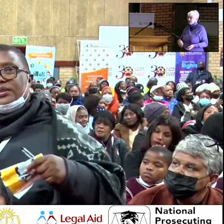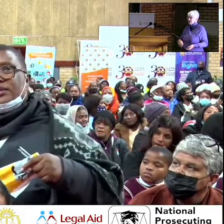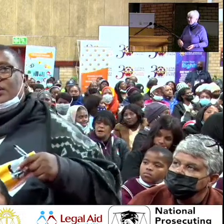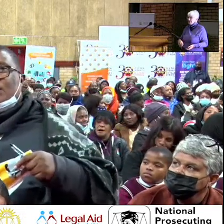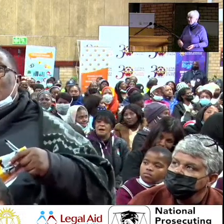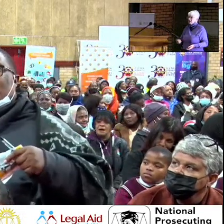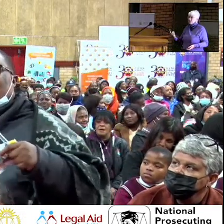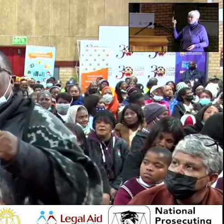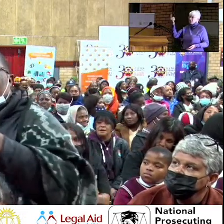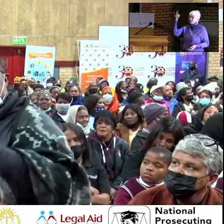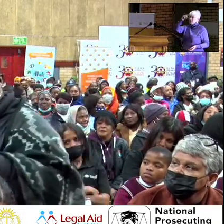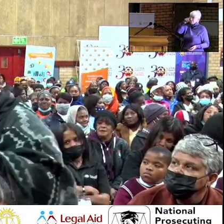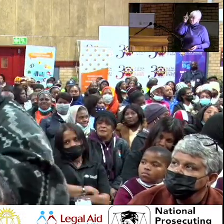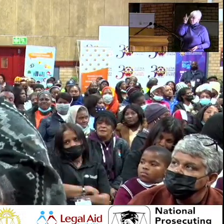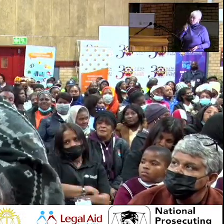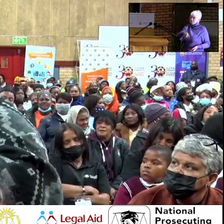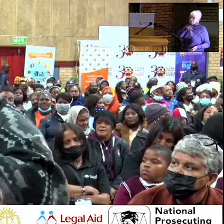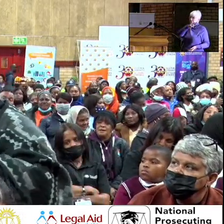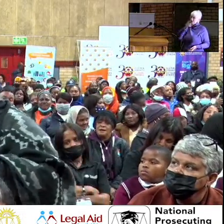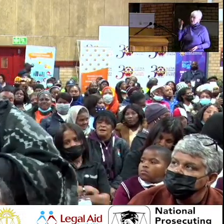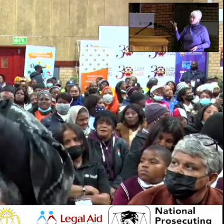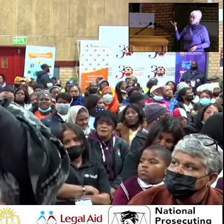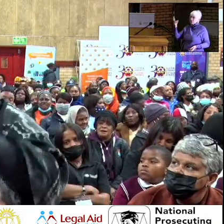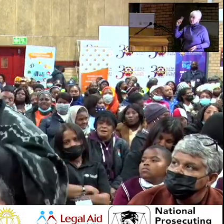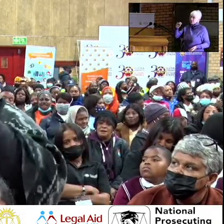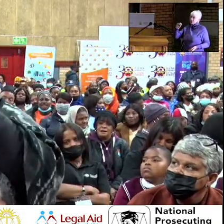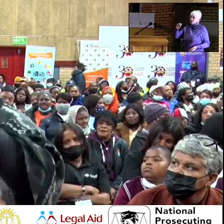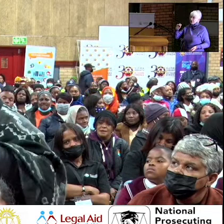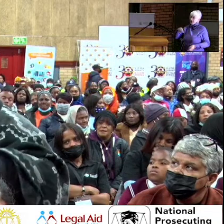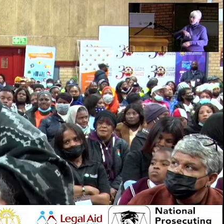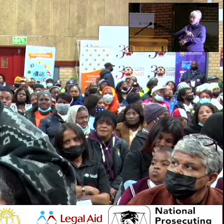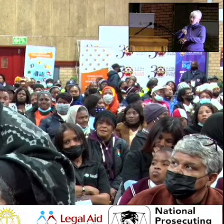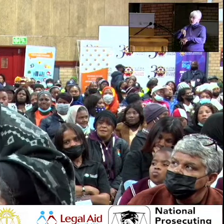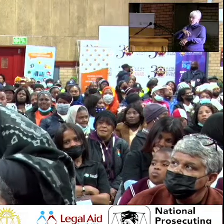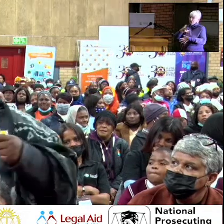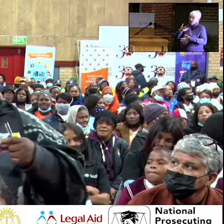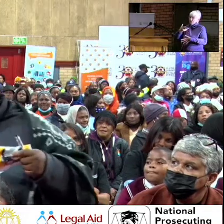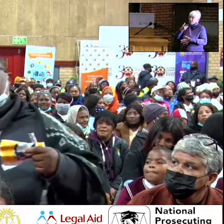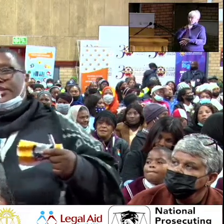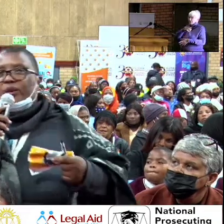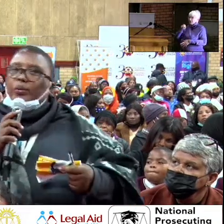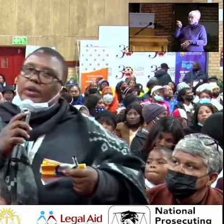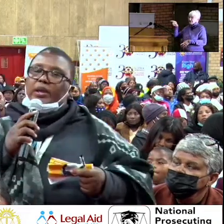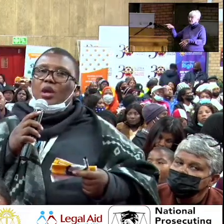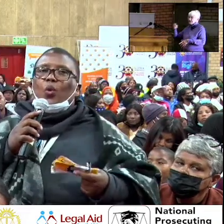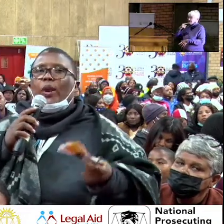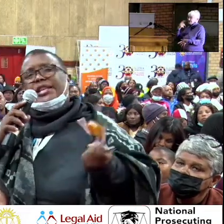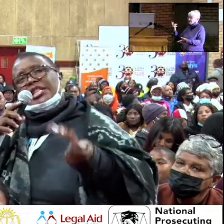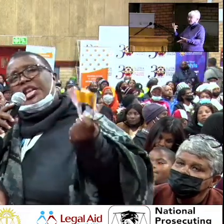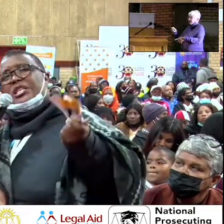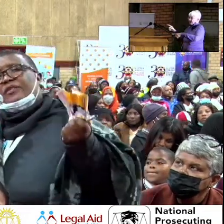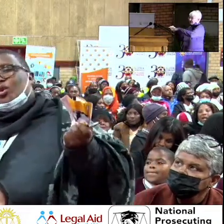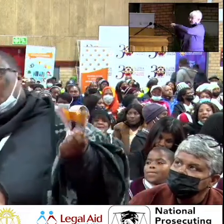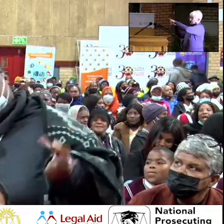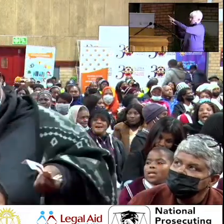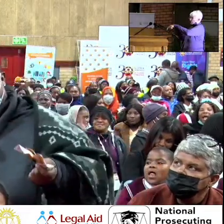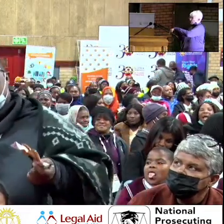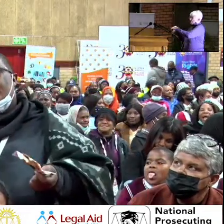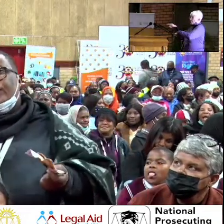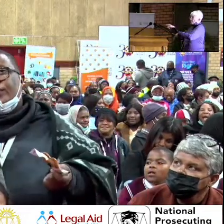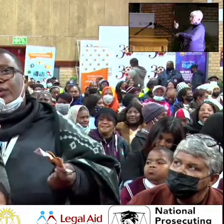hours and a comfort room. Today, we are told it's only open for 2 days a week. Where did that service go